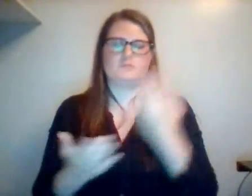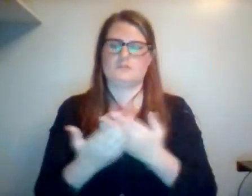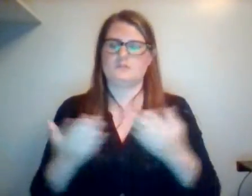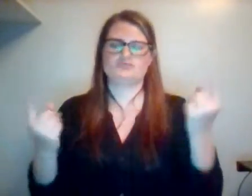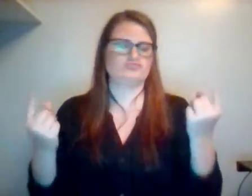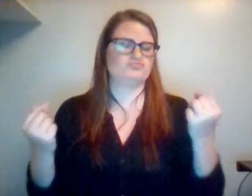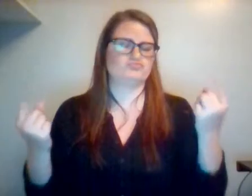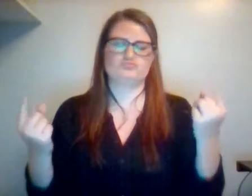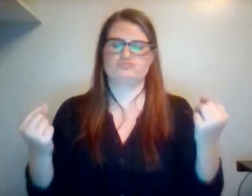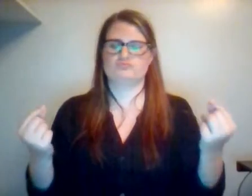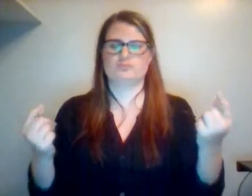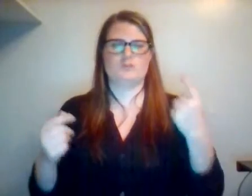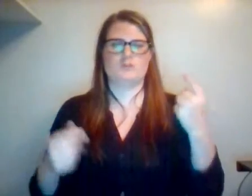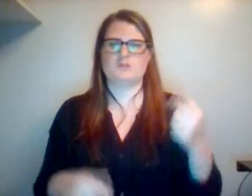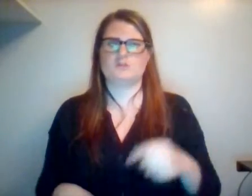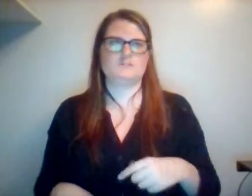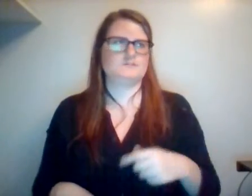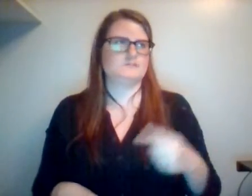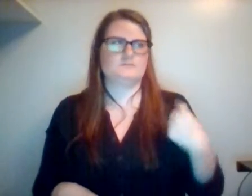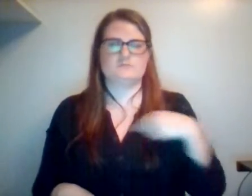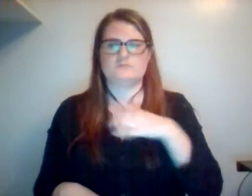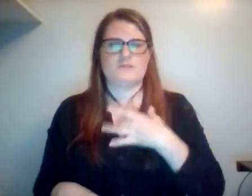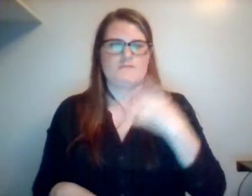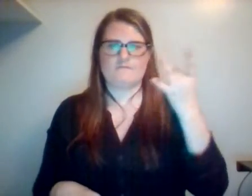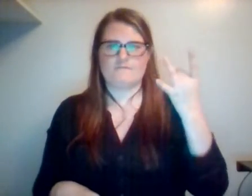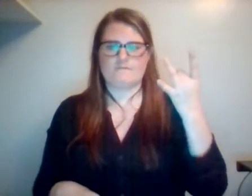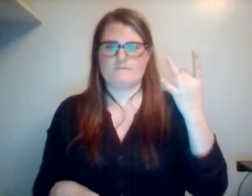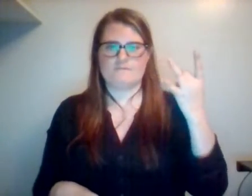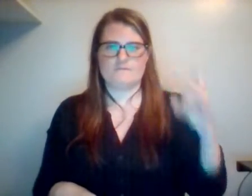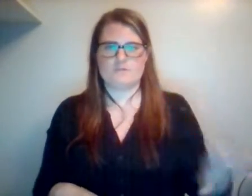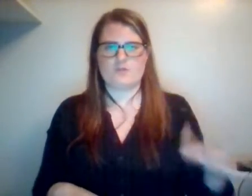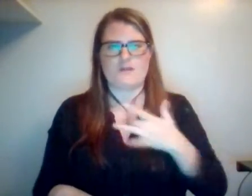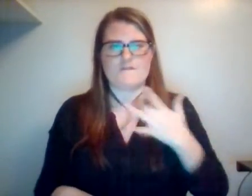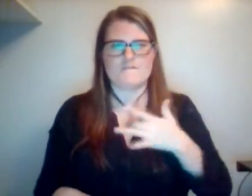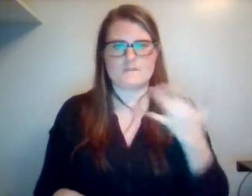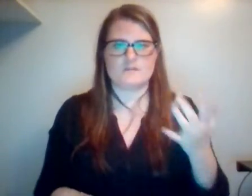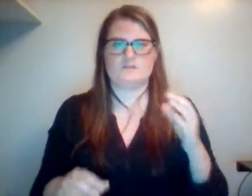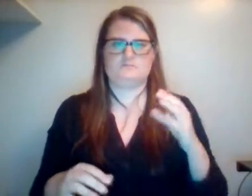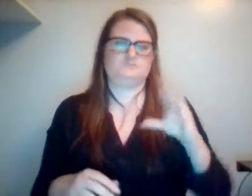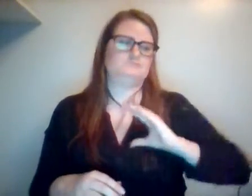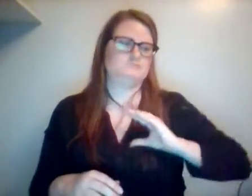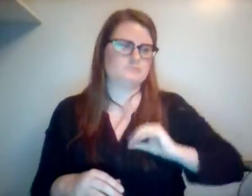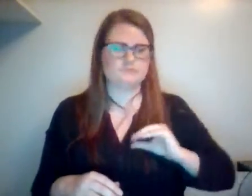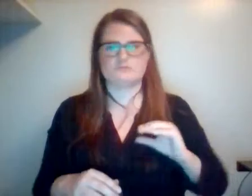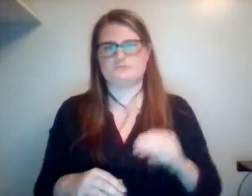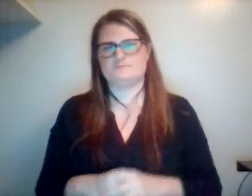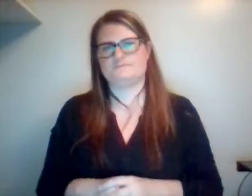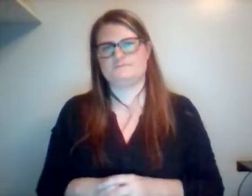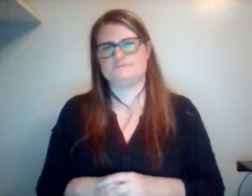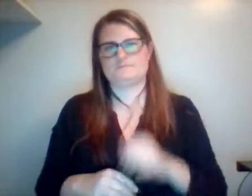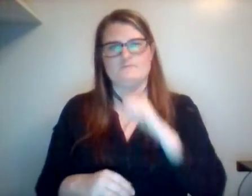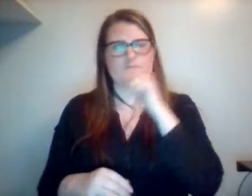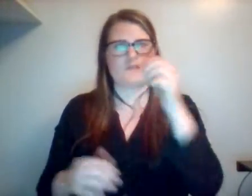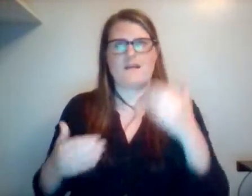feel inadequate for them. And we're lying there in bed feeling fearful and maybe even resentful that people put so much pressure on